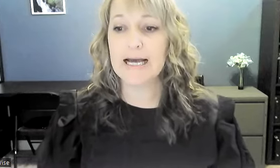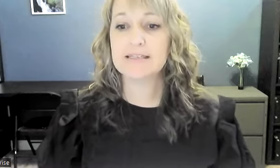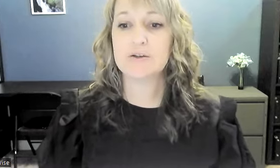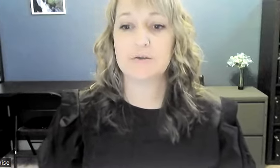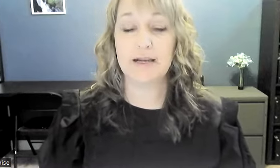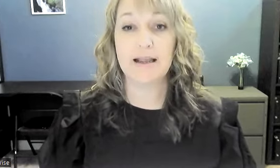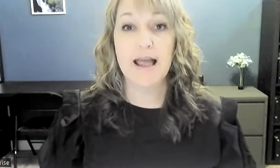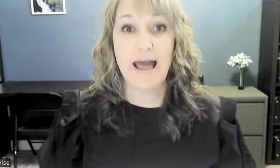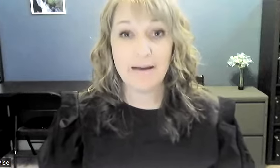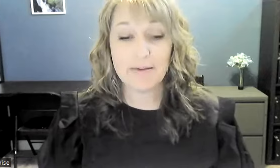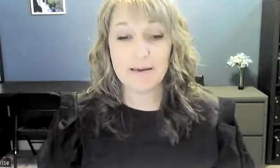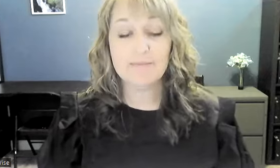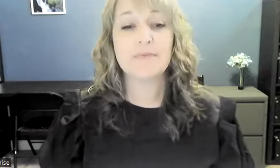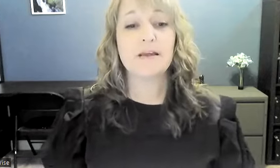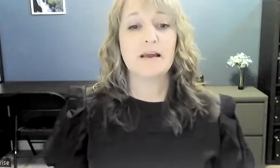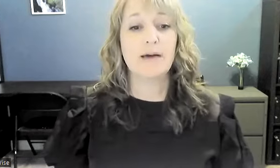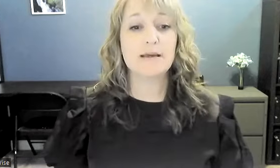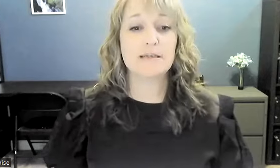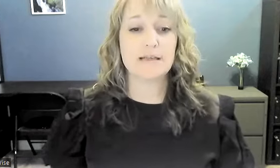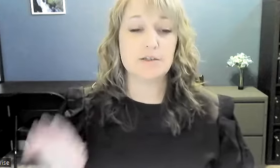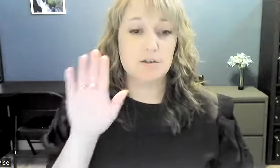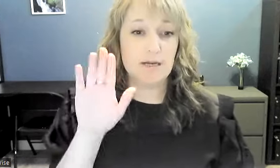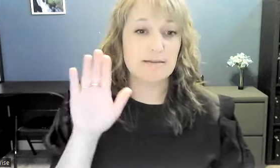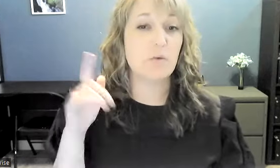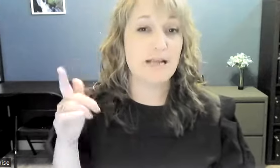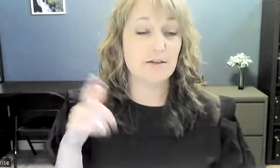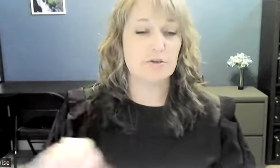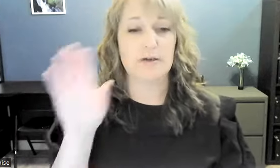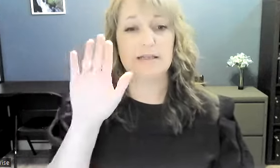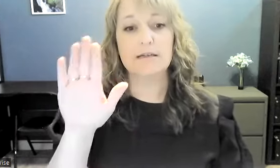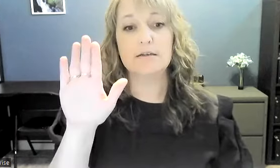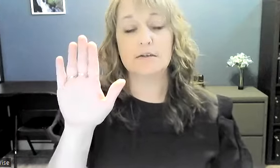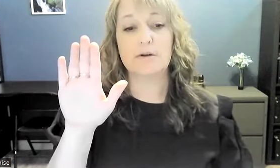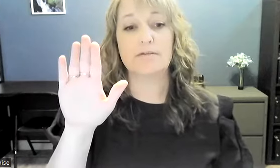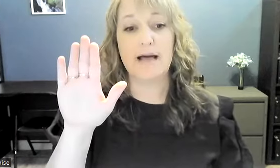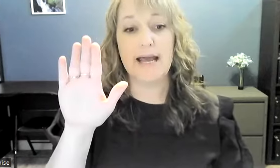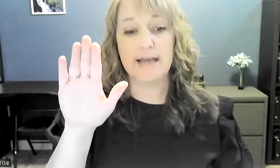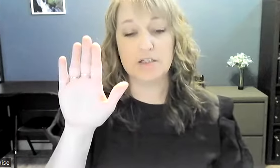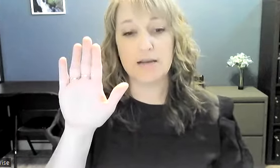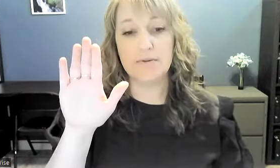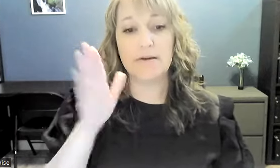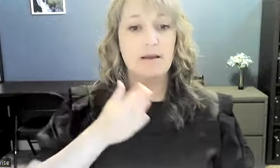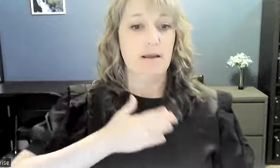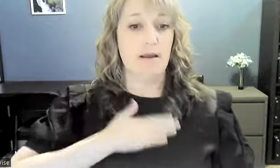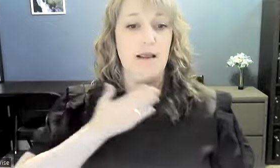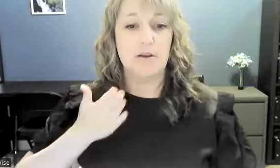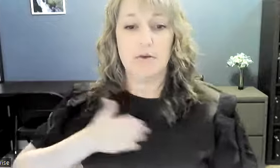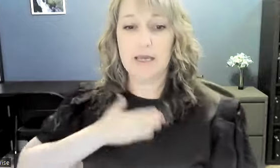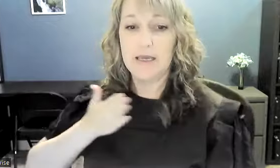Last 3. Happy. Happy can be signed 2 ways, one-handed or 2-handed. So you want a flat hand shape and you hit